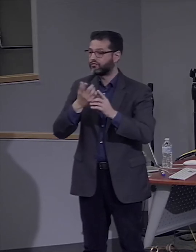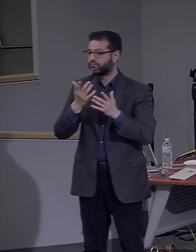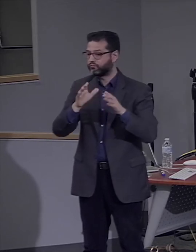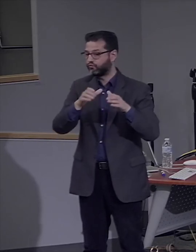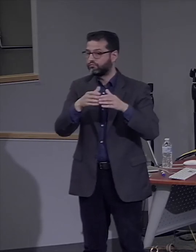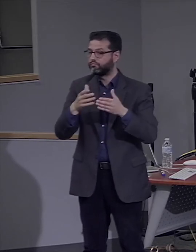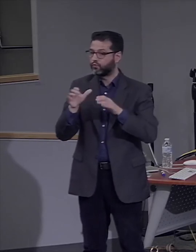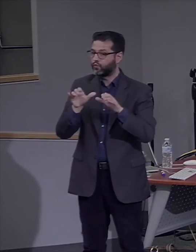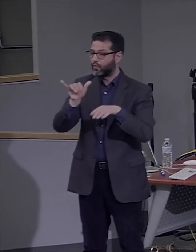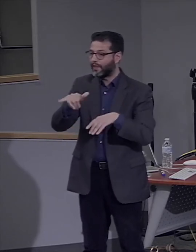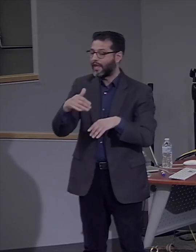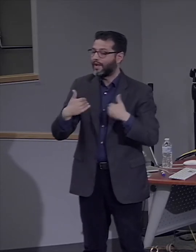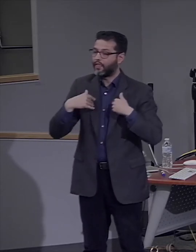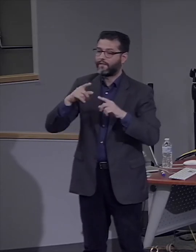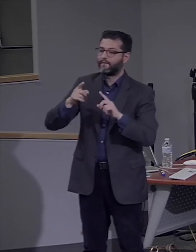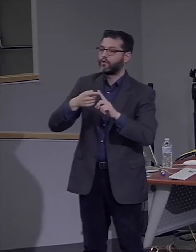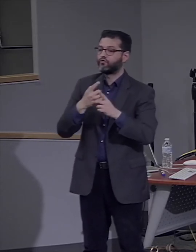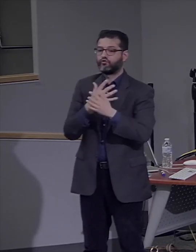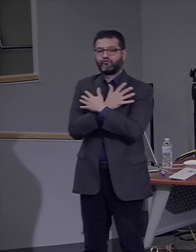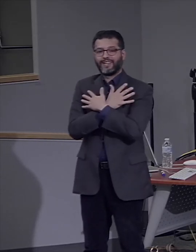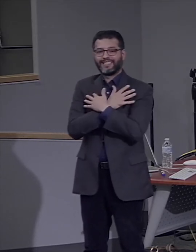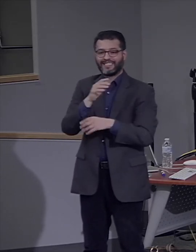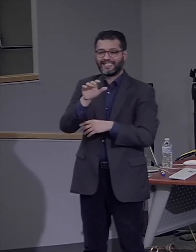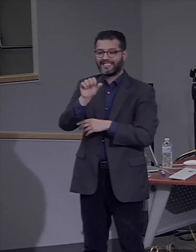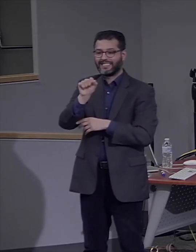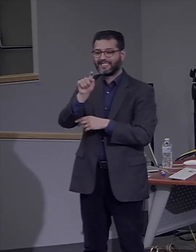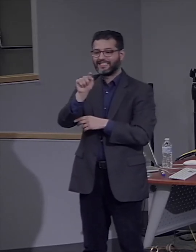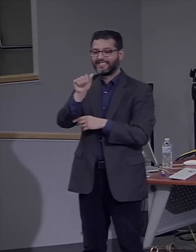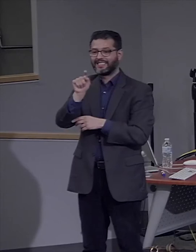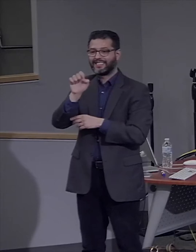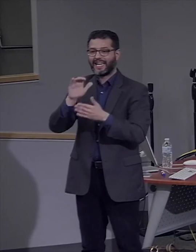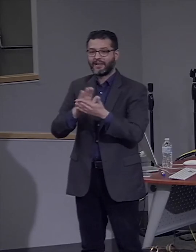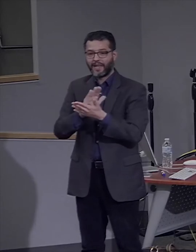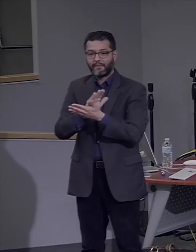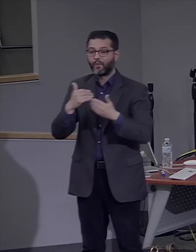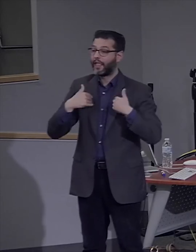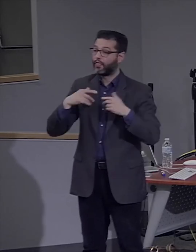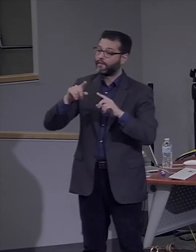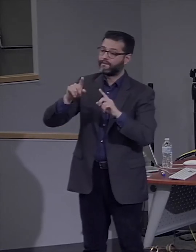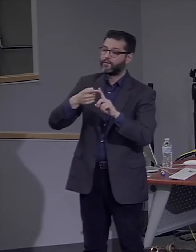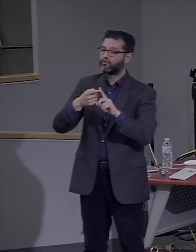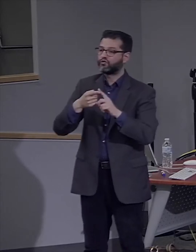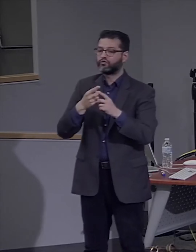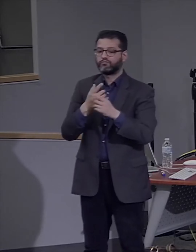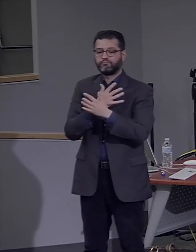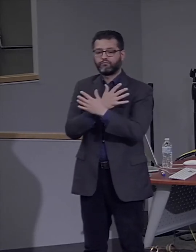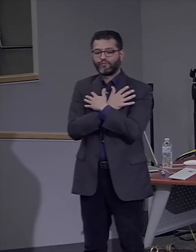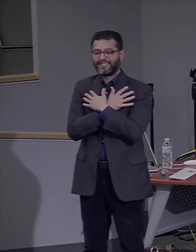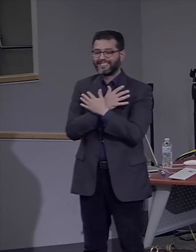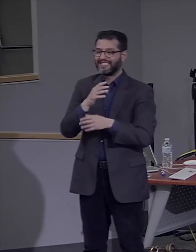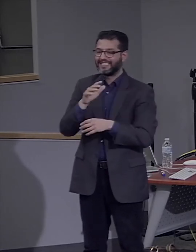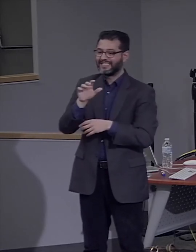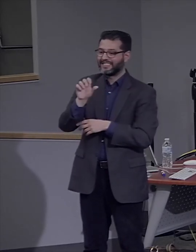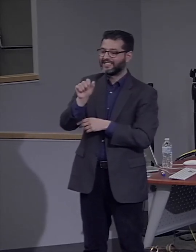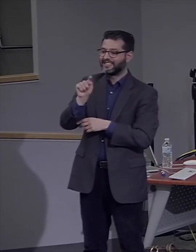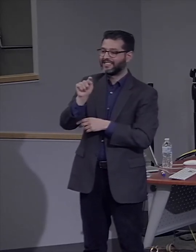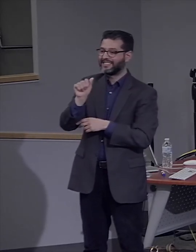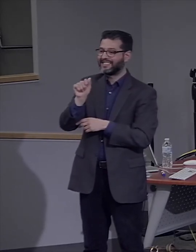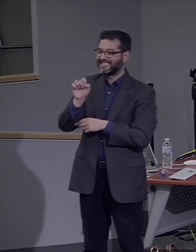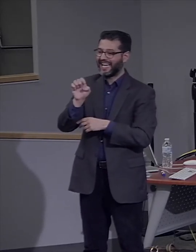scan of babies using anyway let me go on